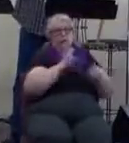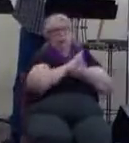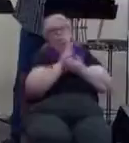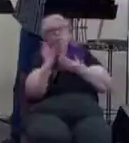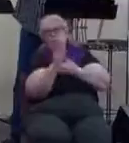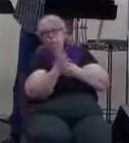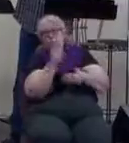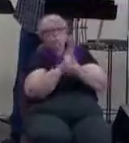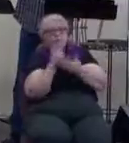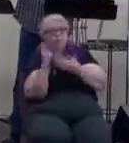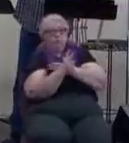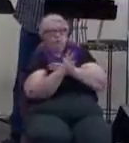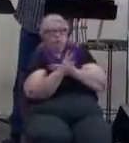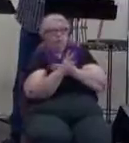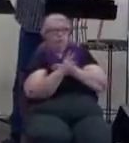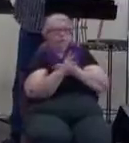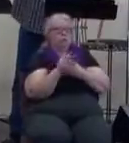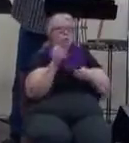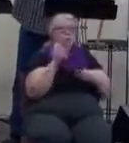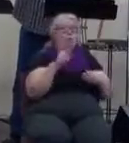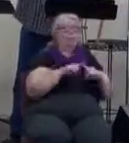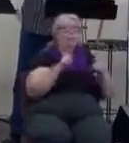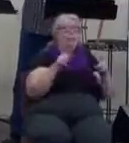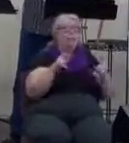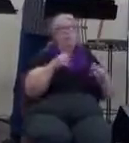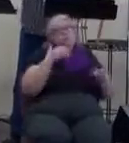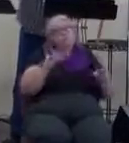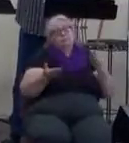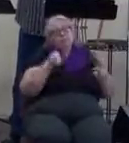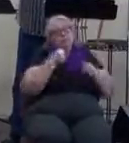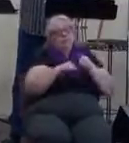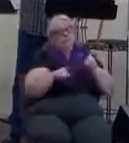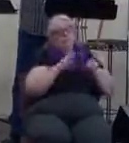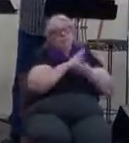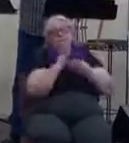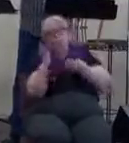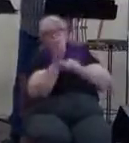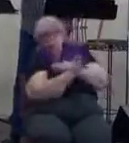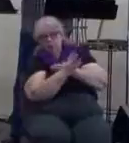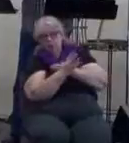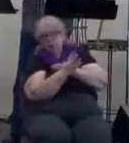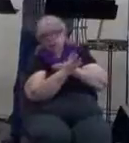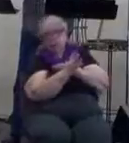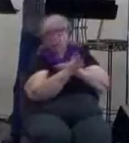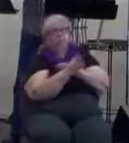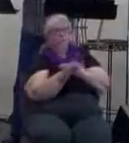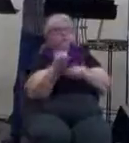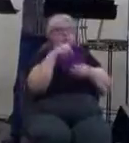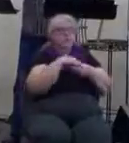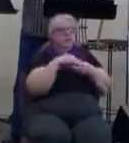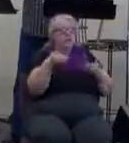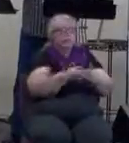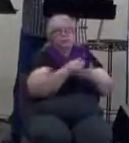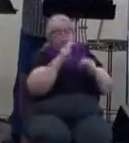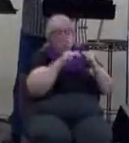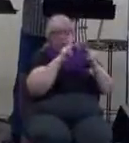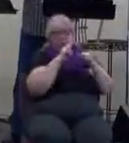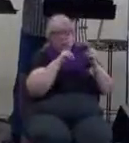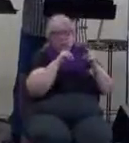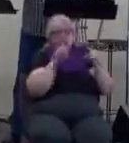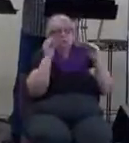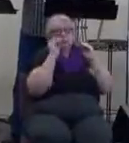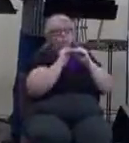fifth week. And as we get into the bigger building, there are going to be more opportunities to serve and bless God